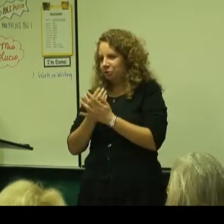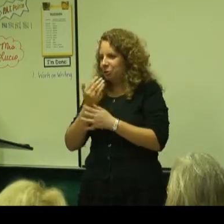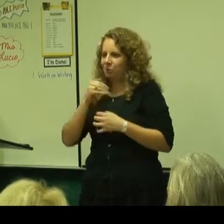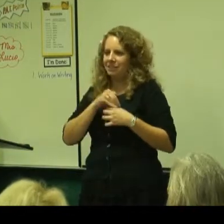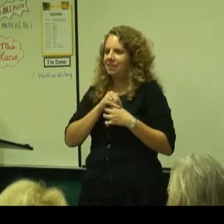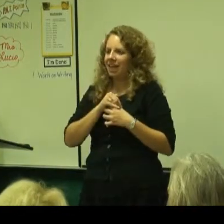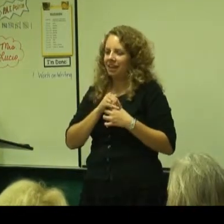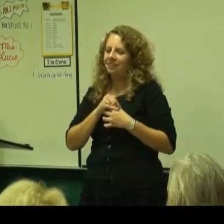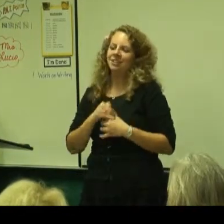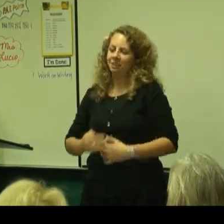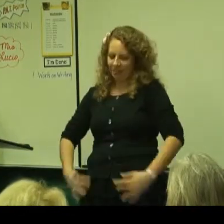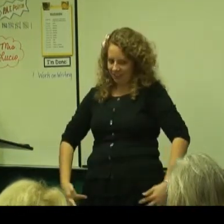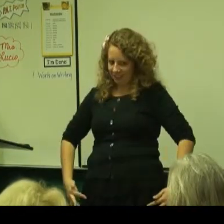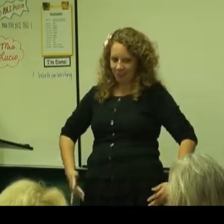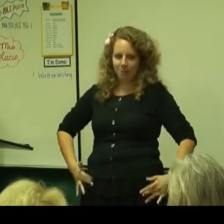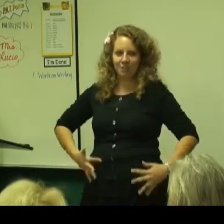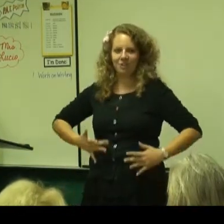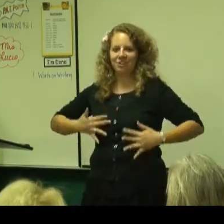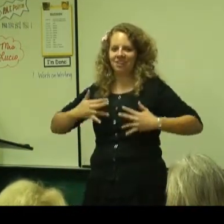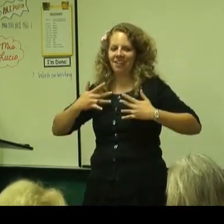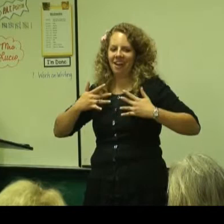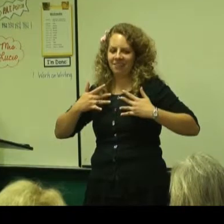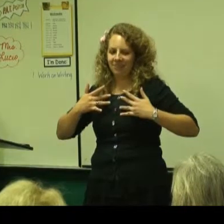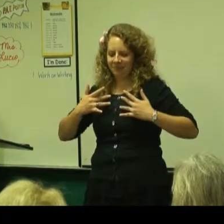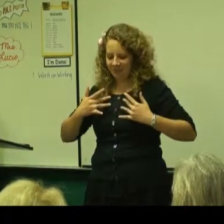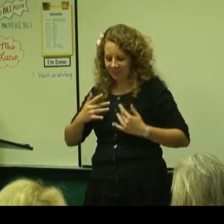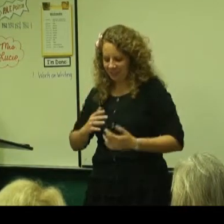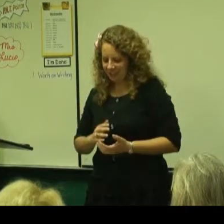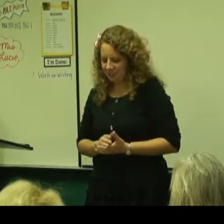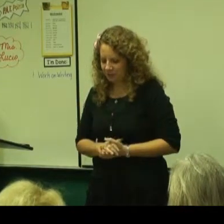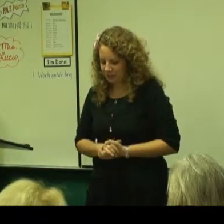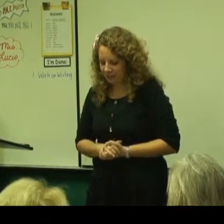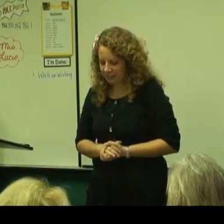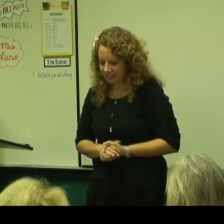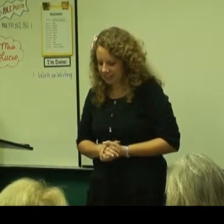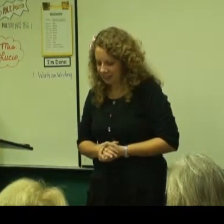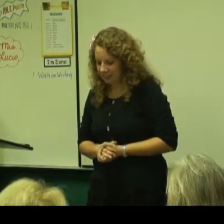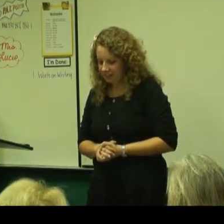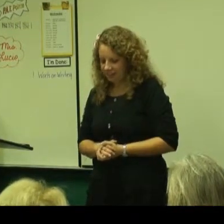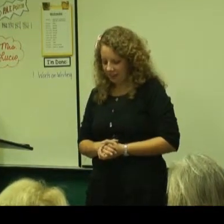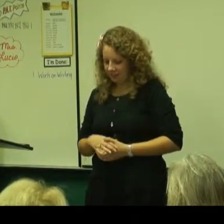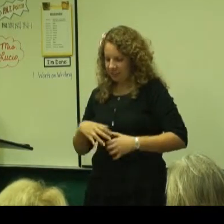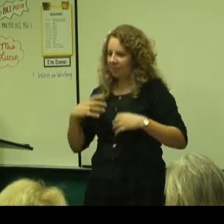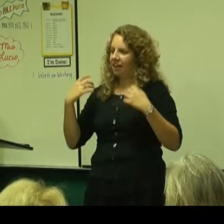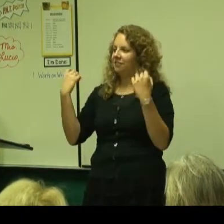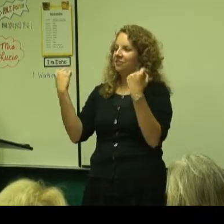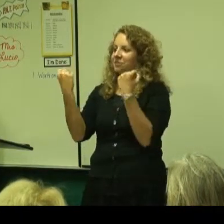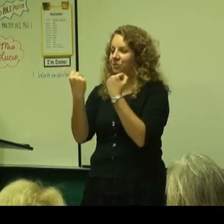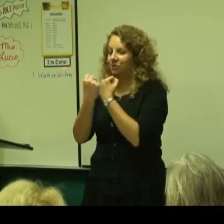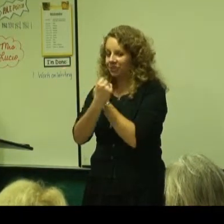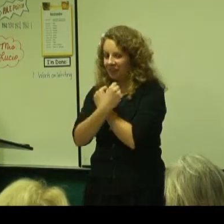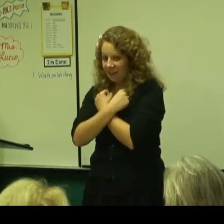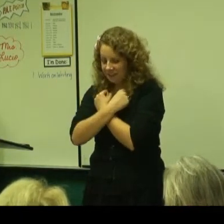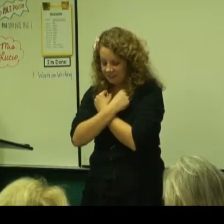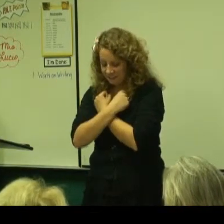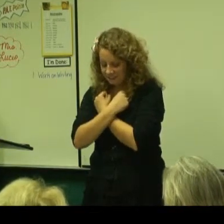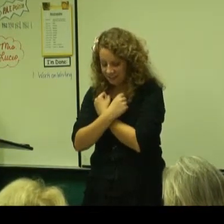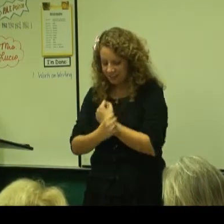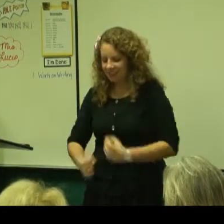new inside, you know, like spiritually alive. Okay, so if we're going to say love is alive, so love